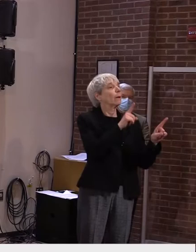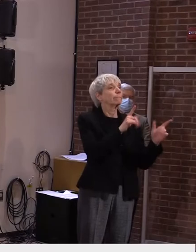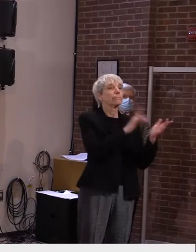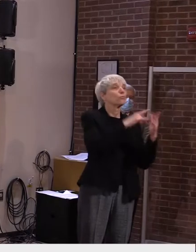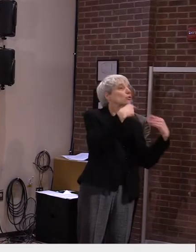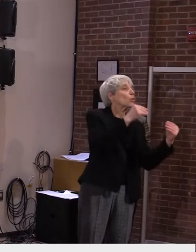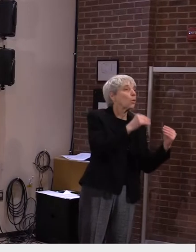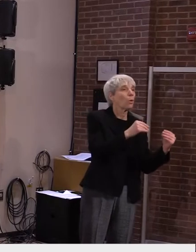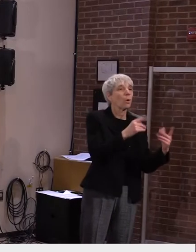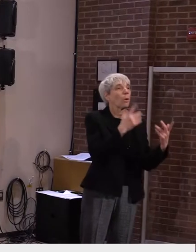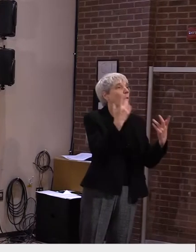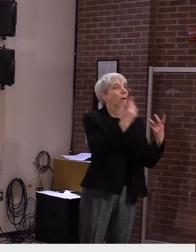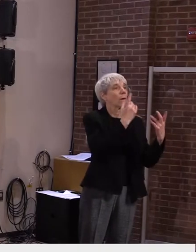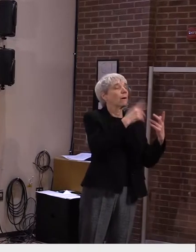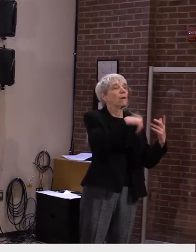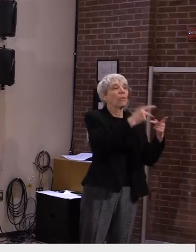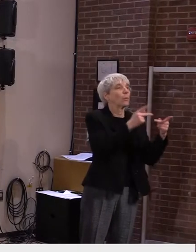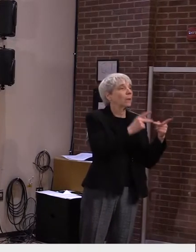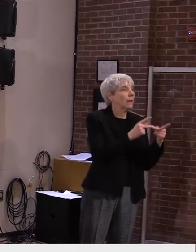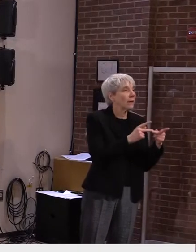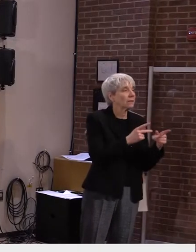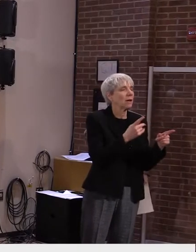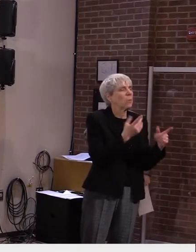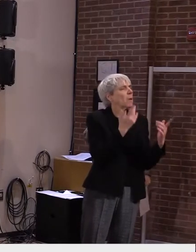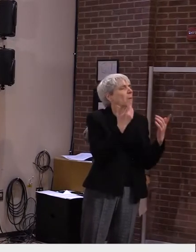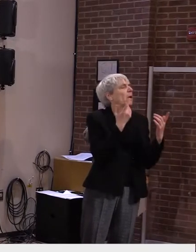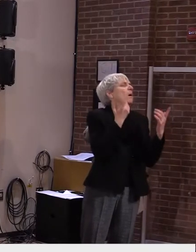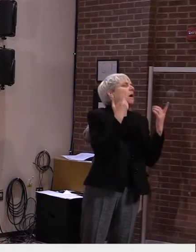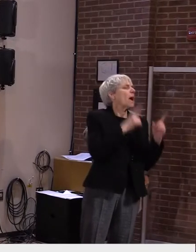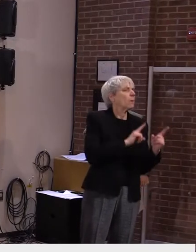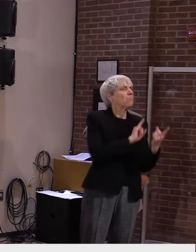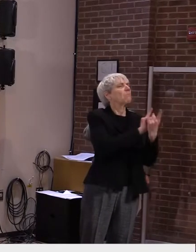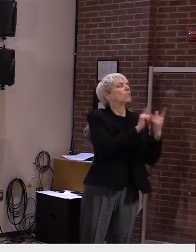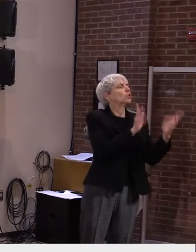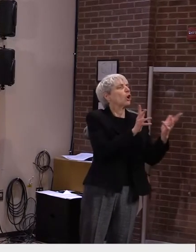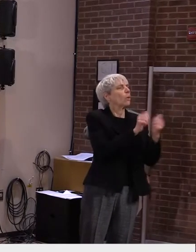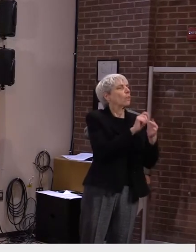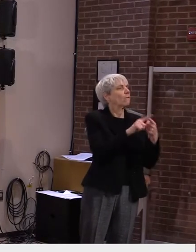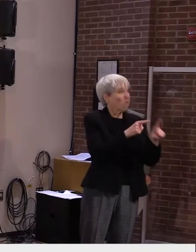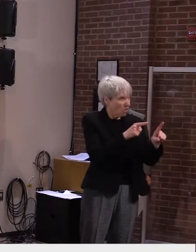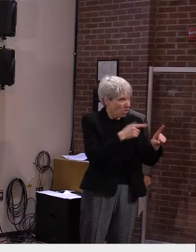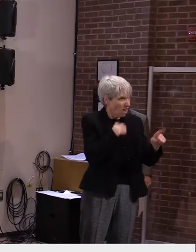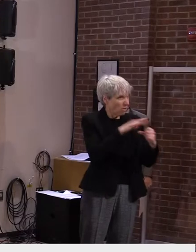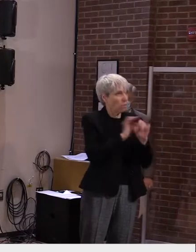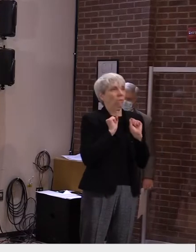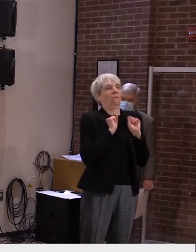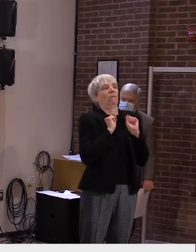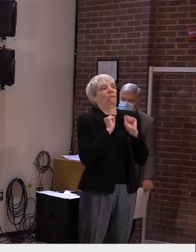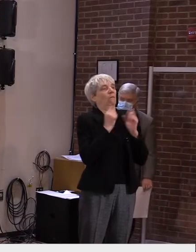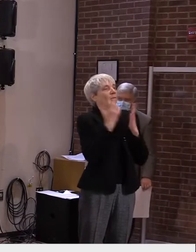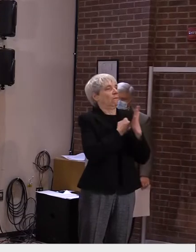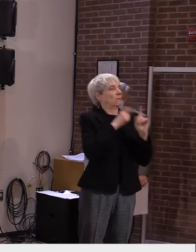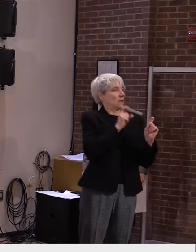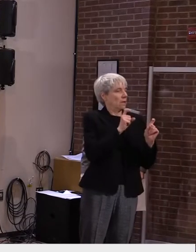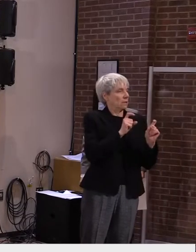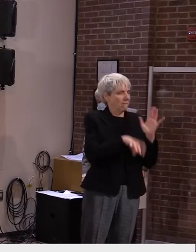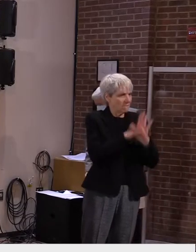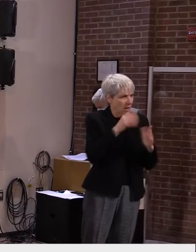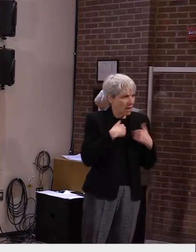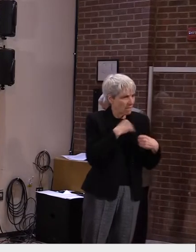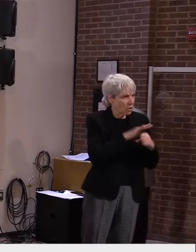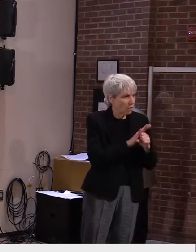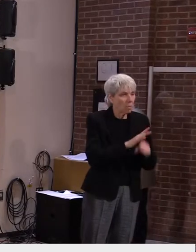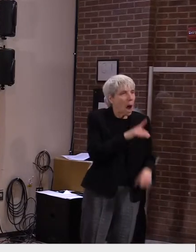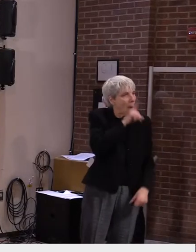because you ran into somebody who was sick and just wanted to have some peace of mind or what. So we want that connection to be made early